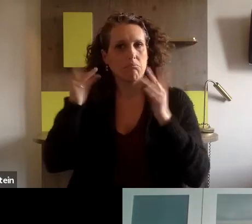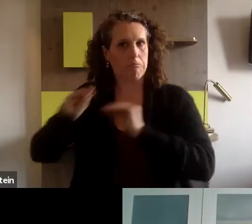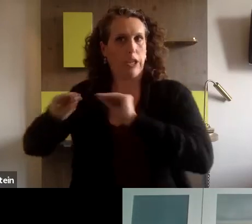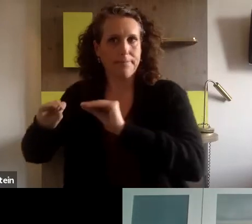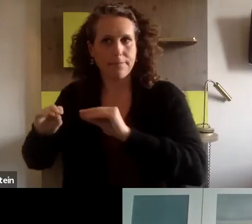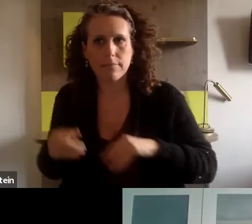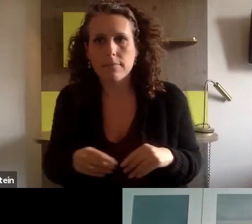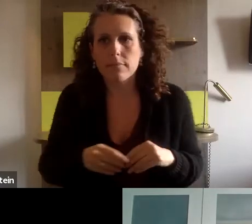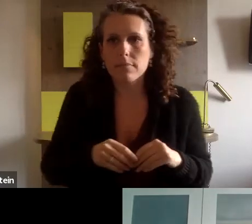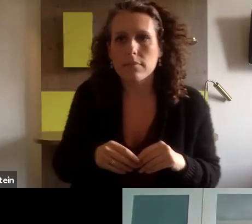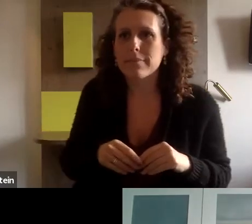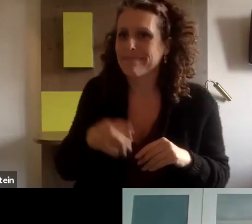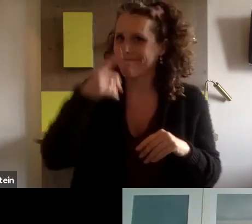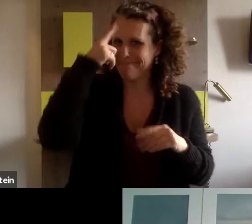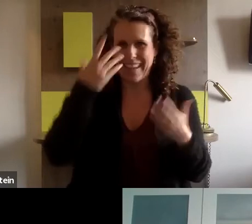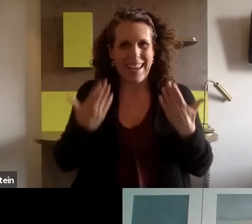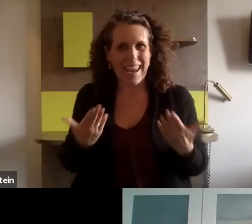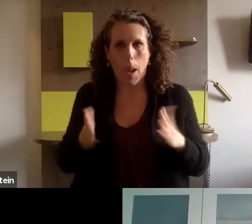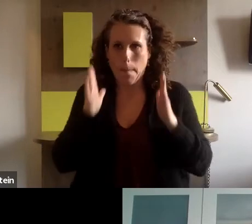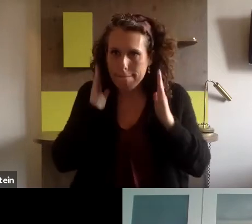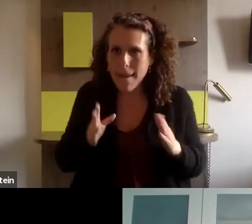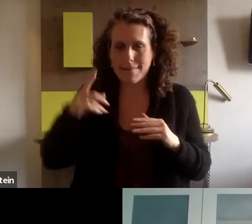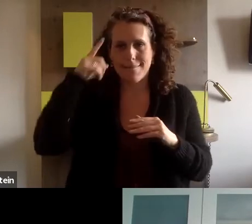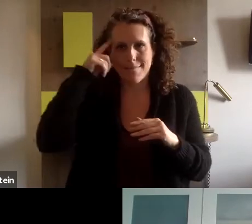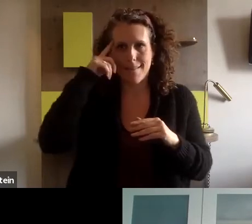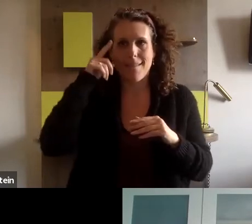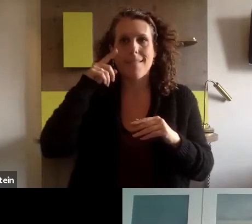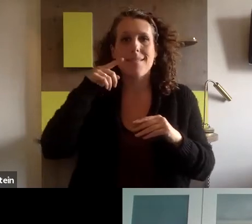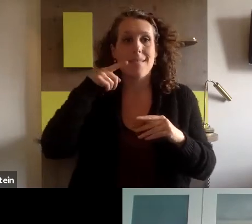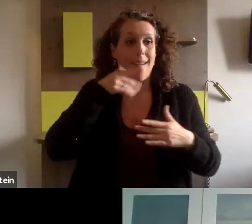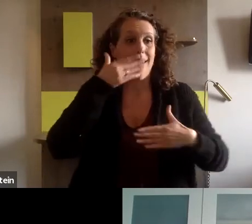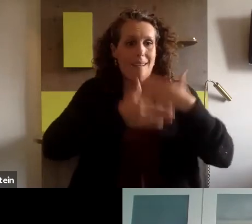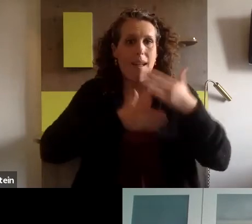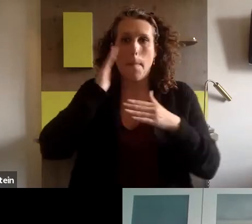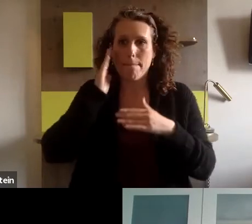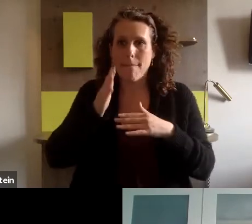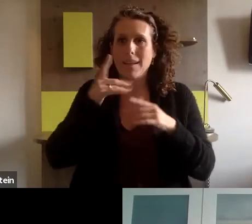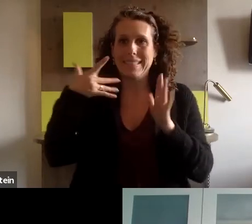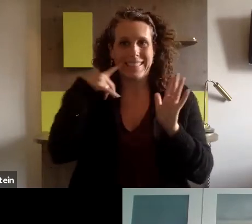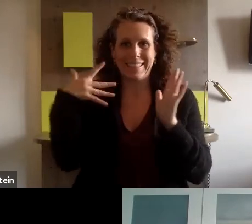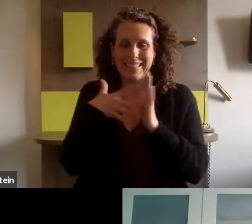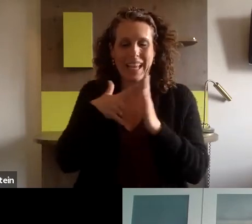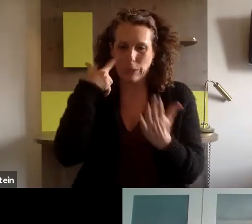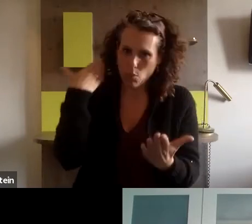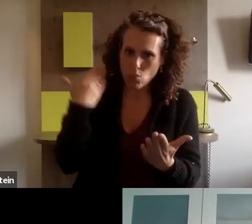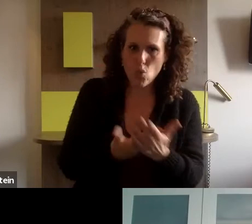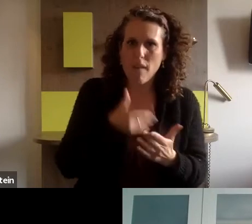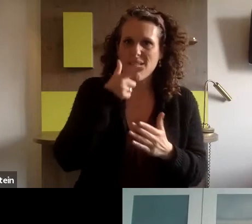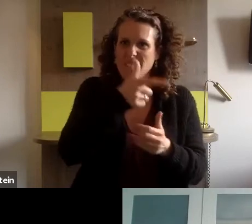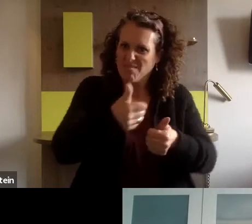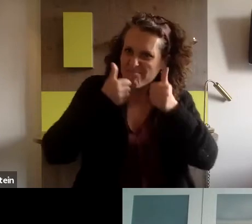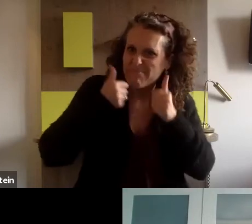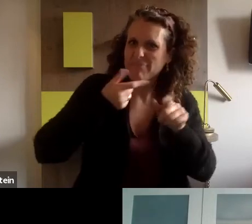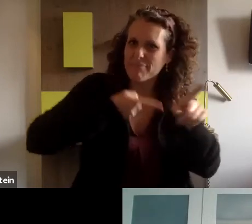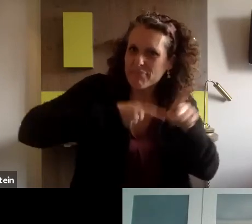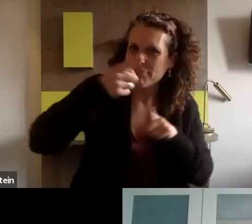start thinking about a proficiency exam for this. So do you have any advice or